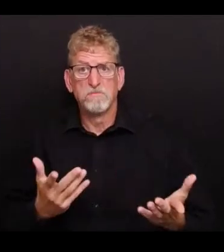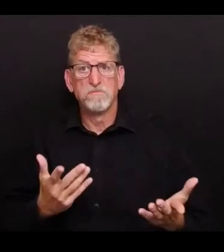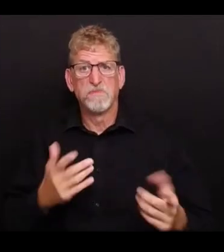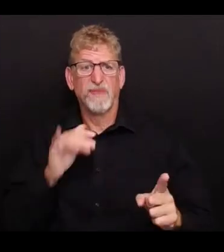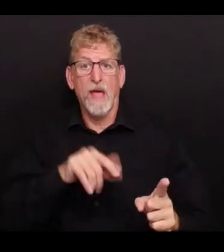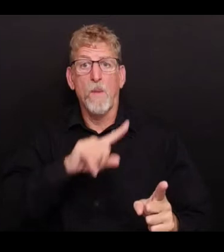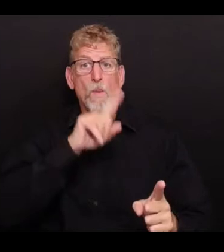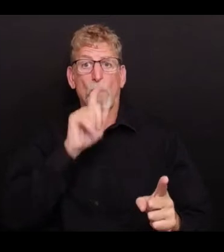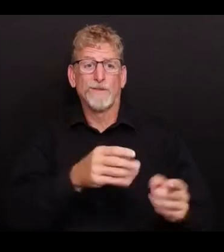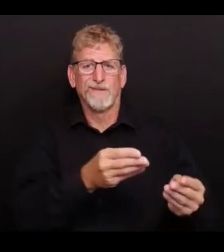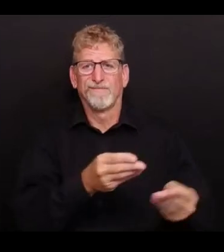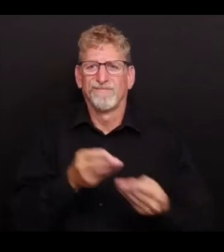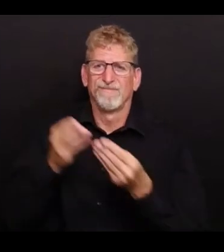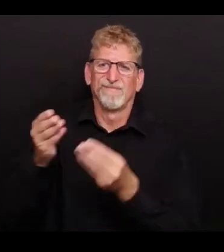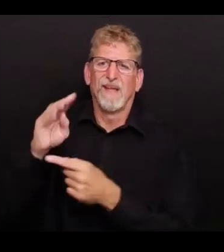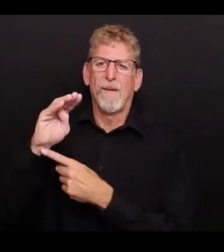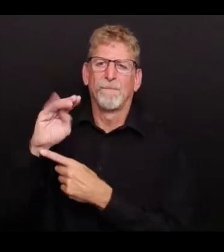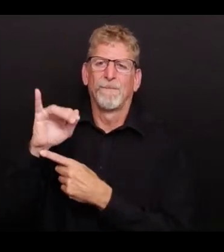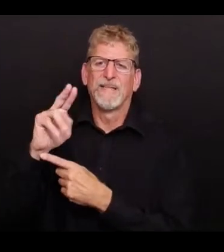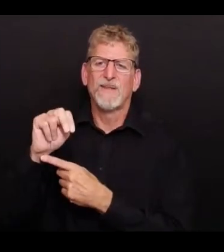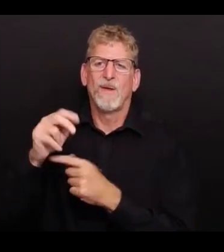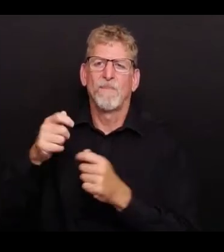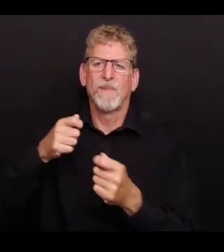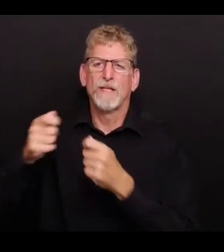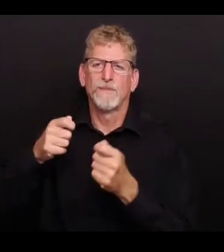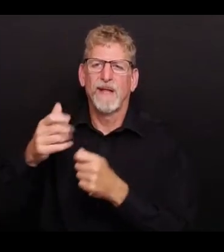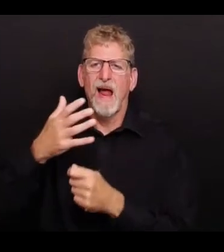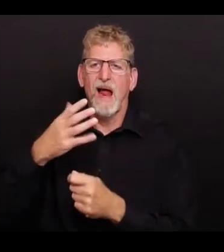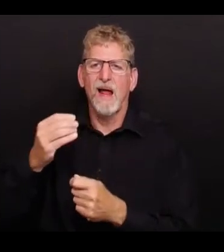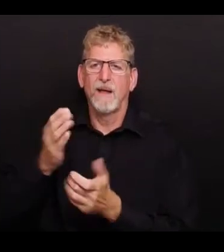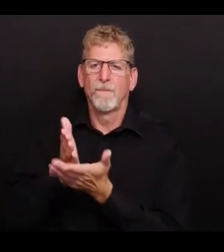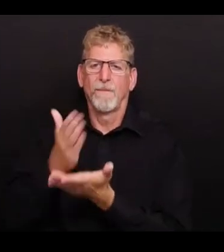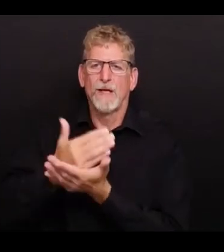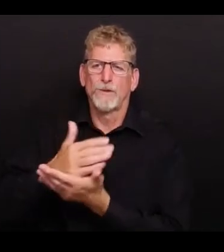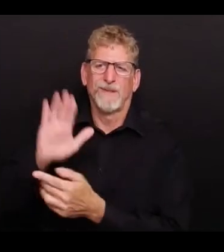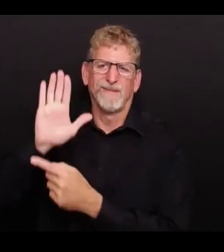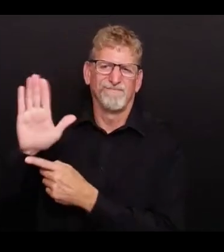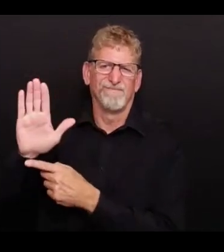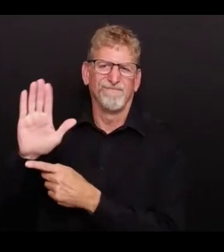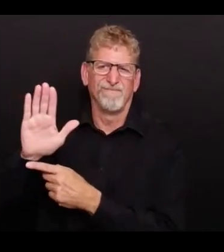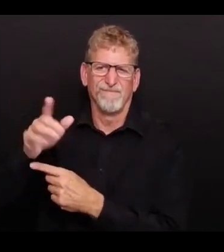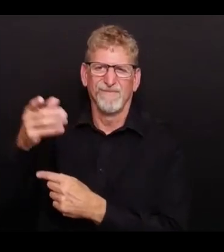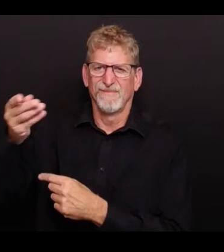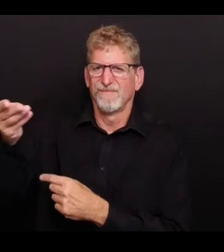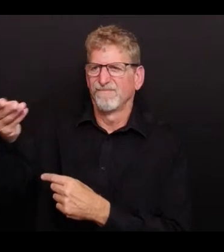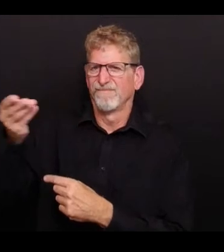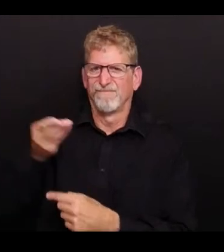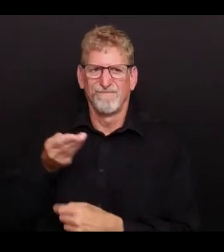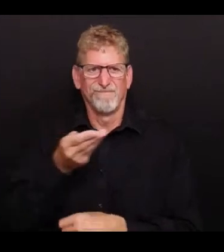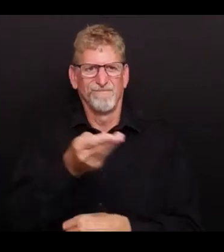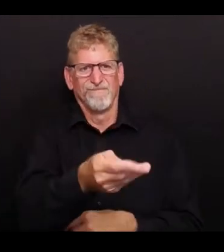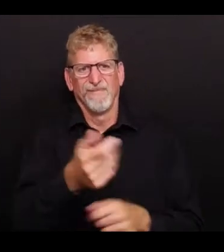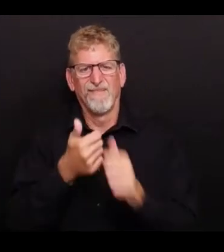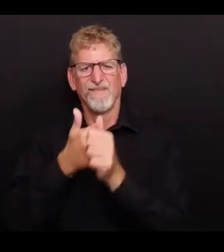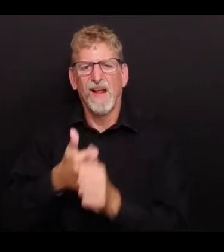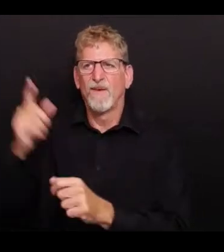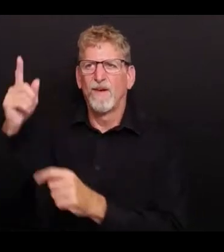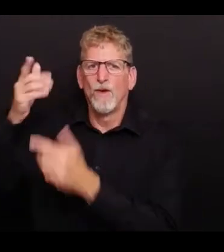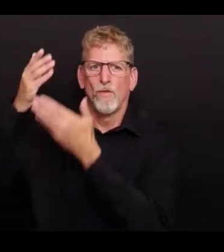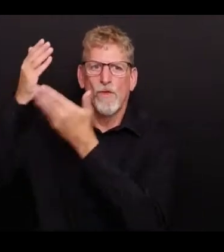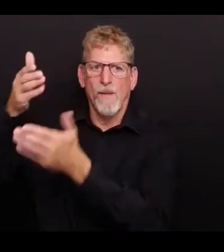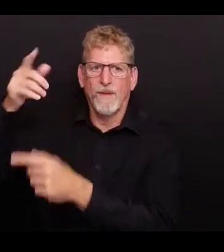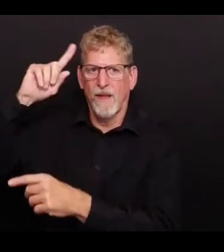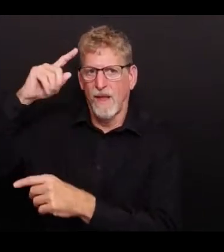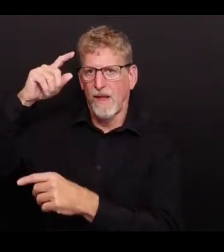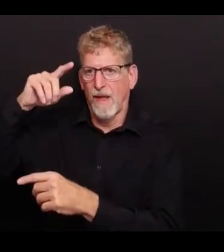Minnesota Management and Budget. We could certainly pose that question and follow up with you. Okay, thanks. And then I was hoping you could actually be a little